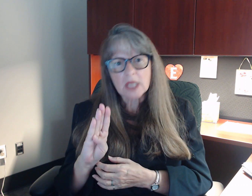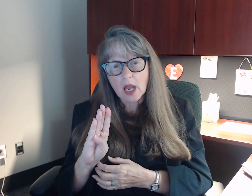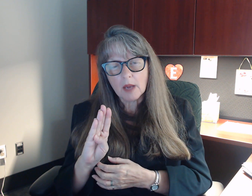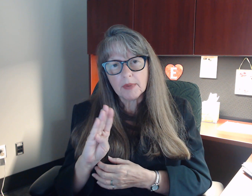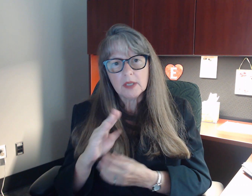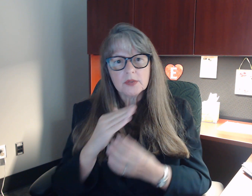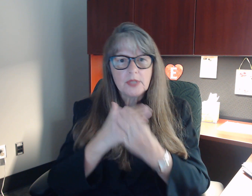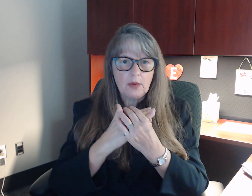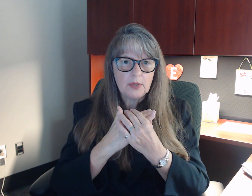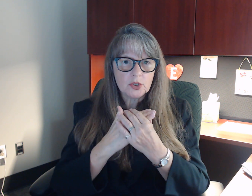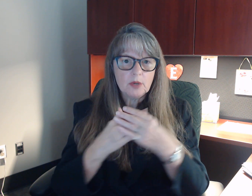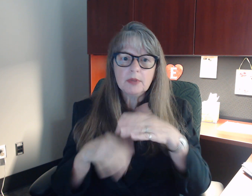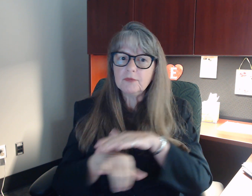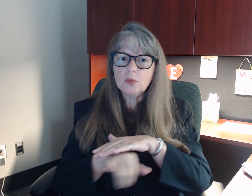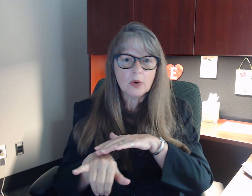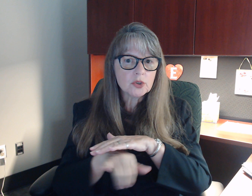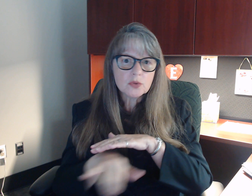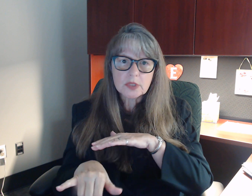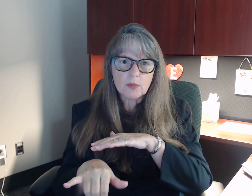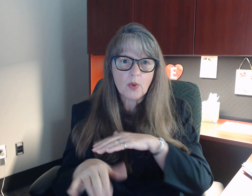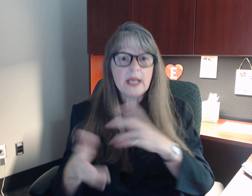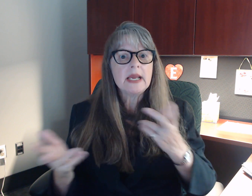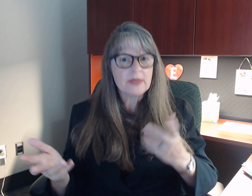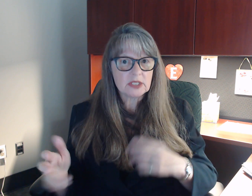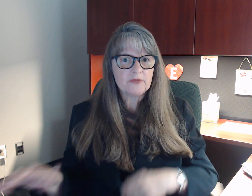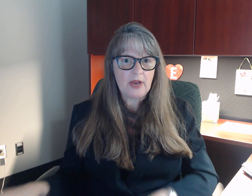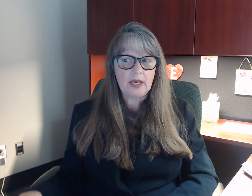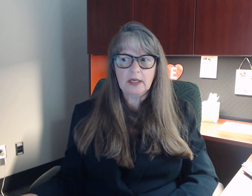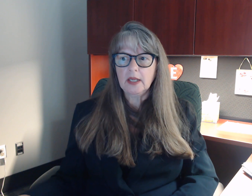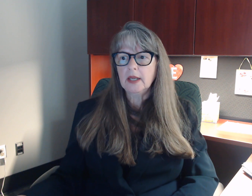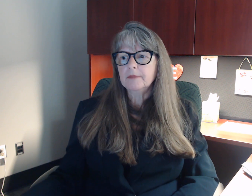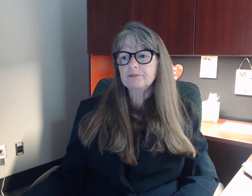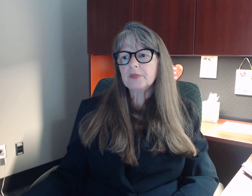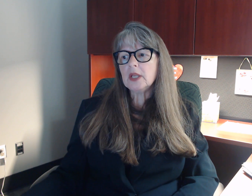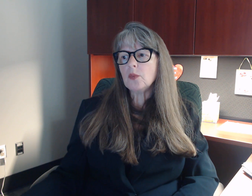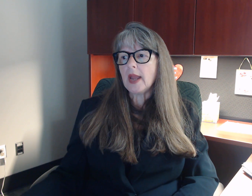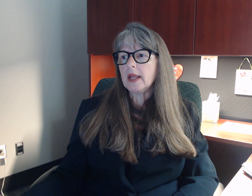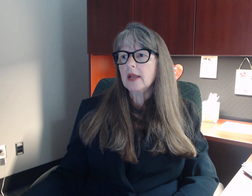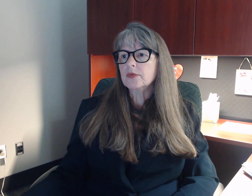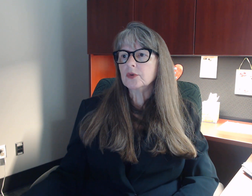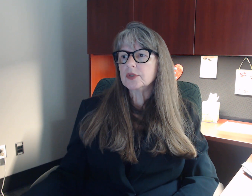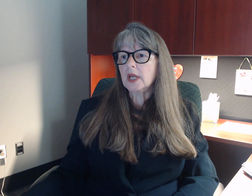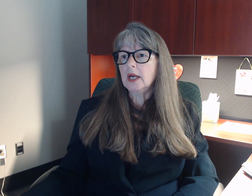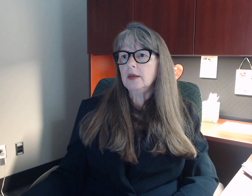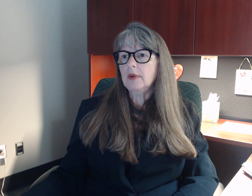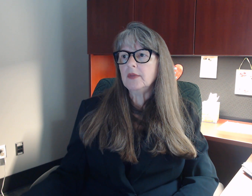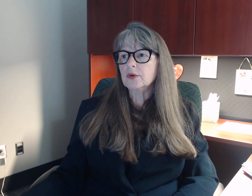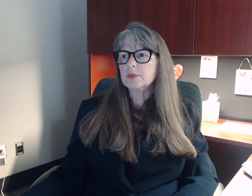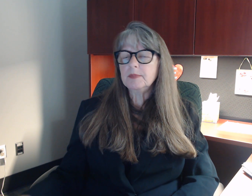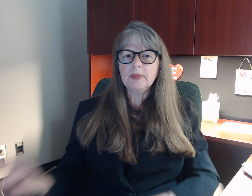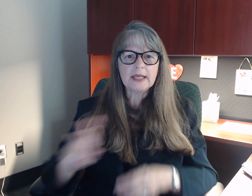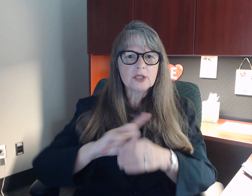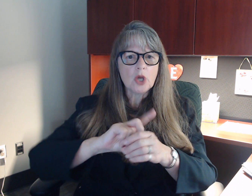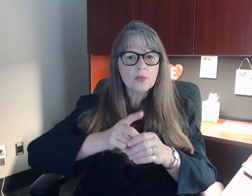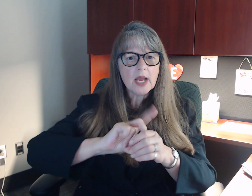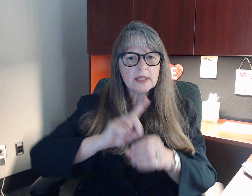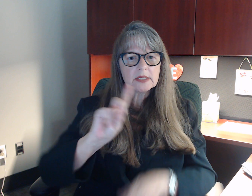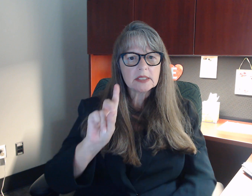sub sandwich. But if you want to do Subway, that's fine. Anyway, there's like donuts, like